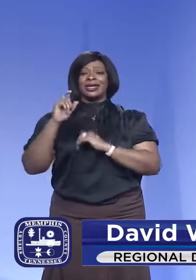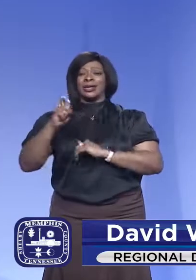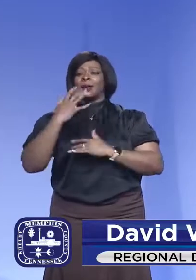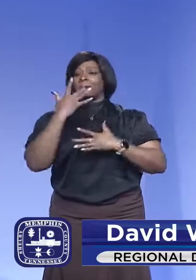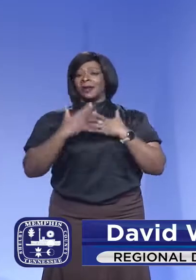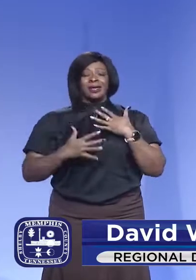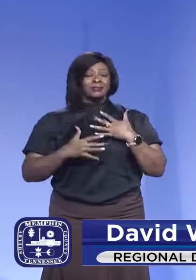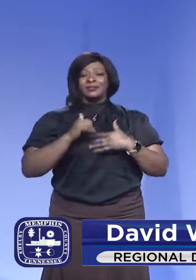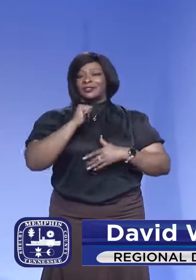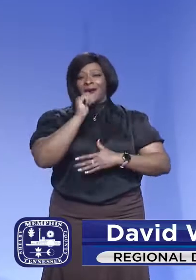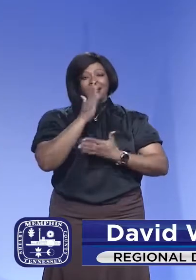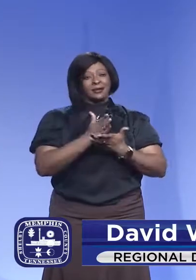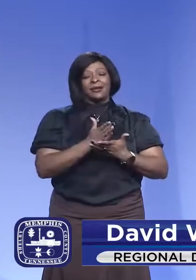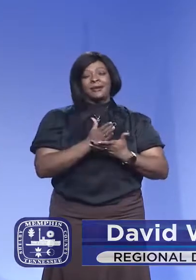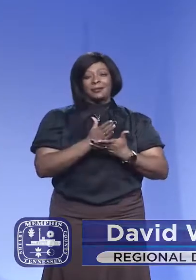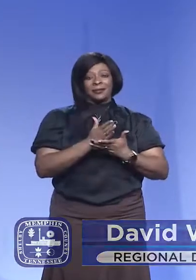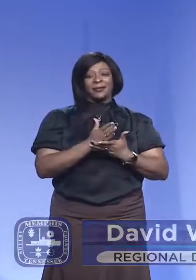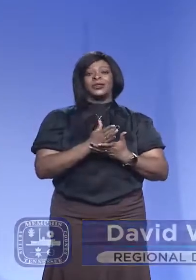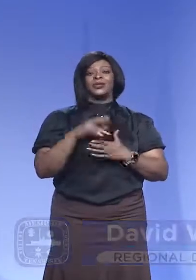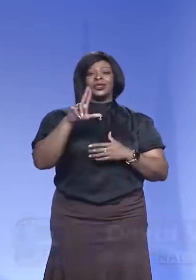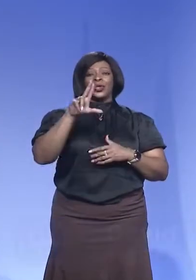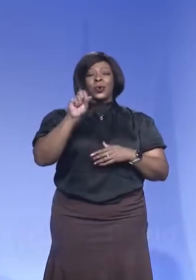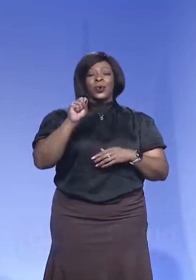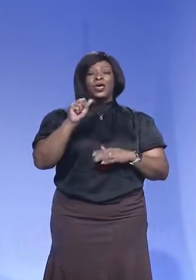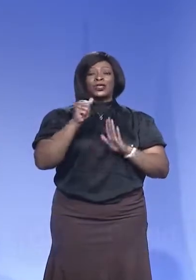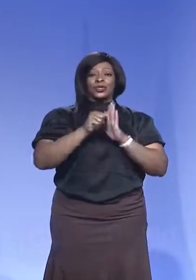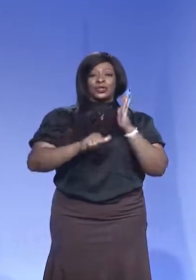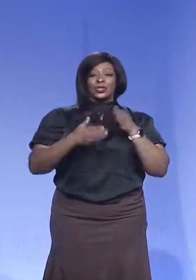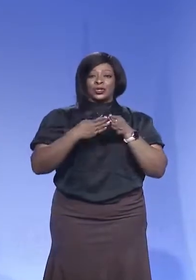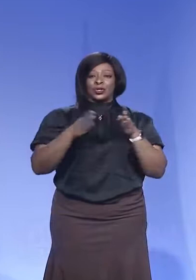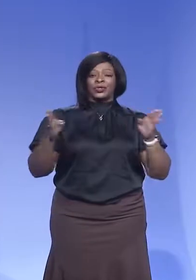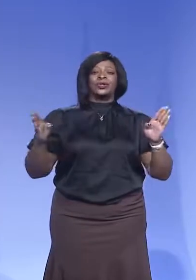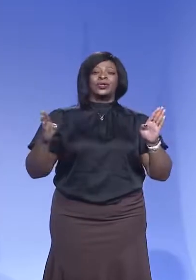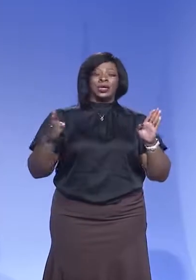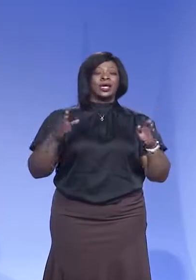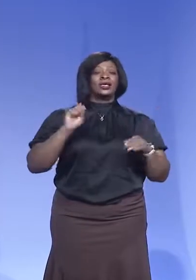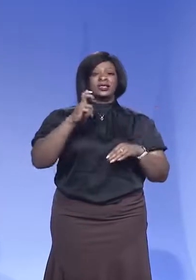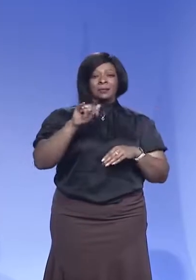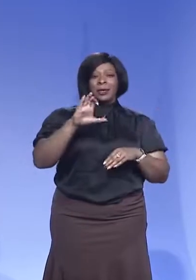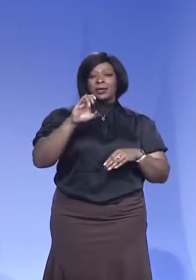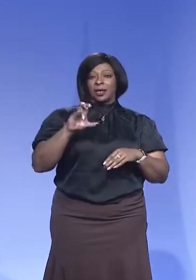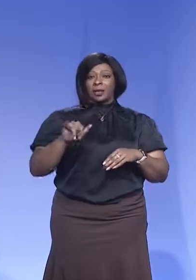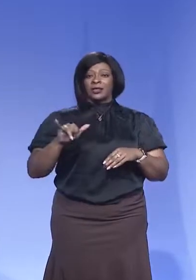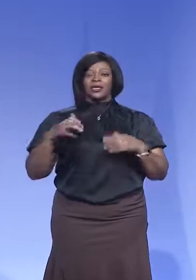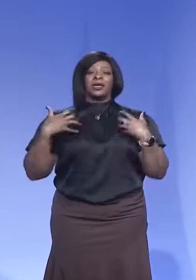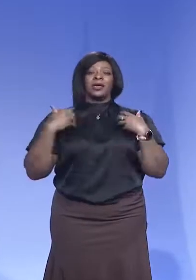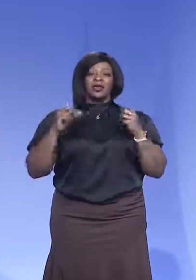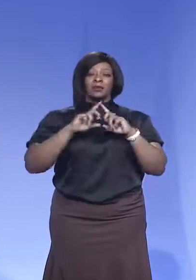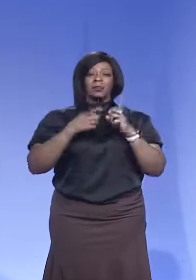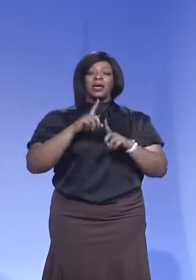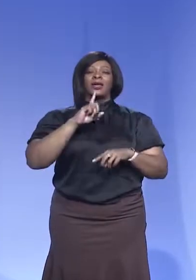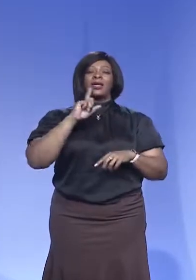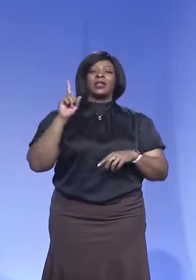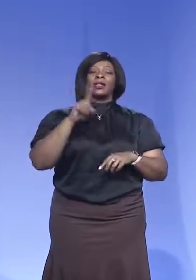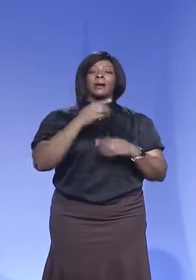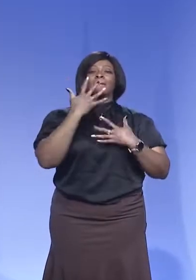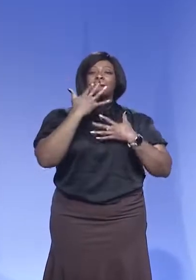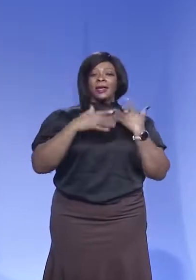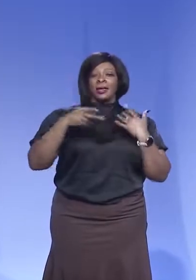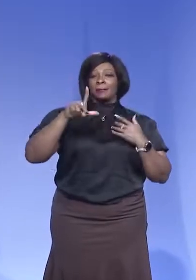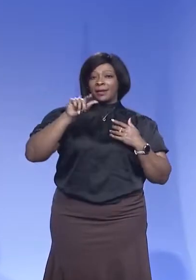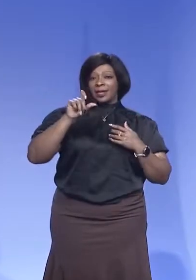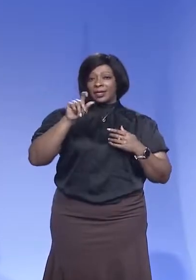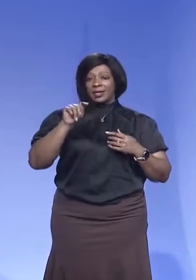stop. The U.S. Surgeon General, FEMA, and our own Shelby County Health Department have declared blood, platelet,